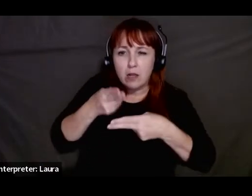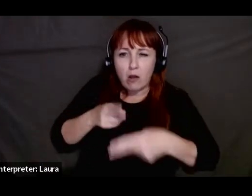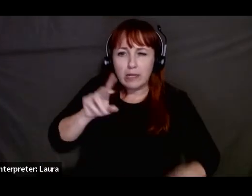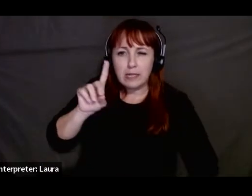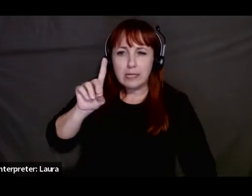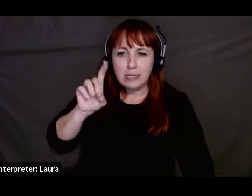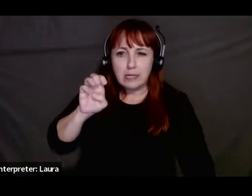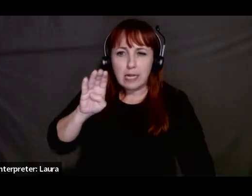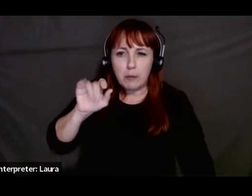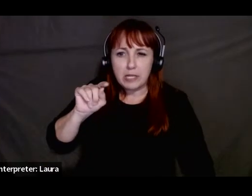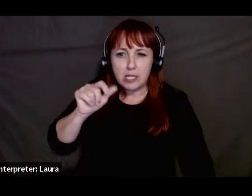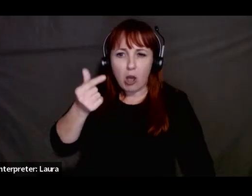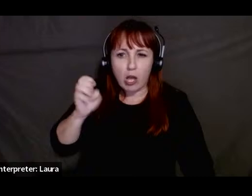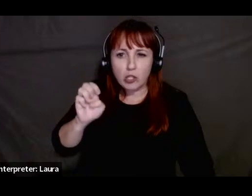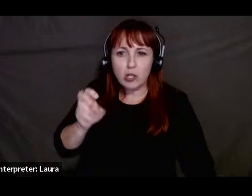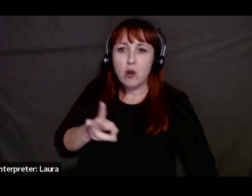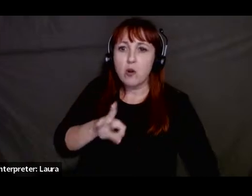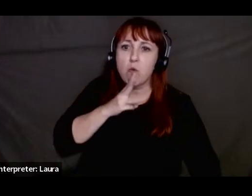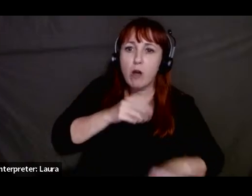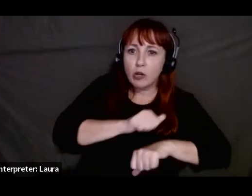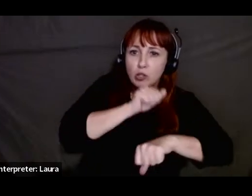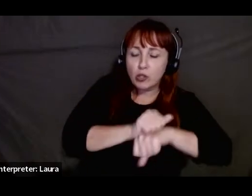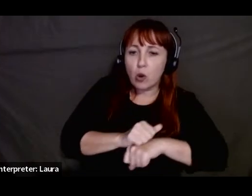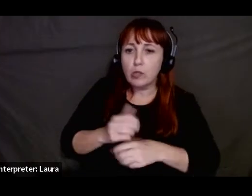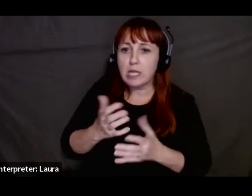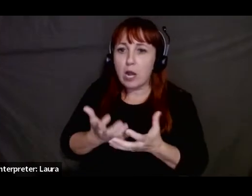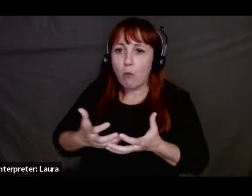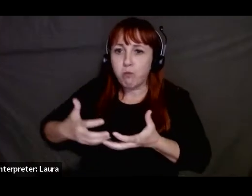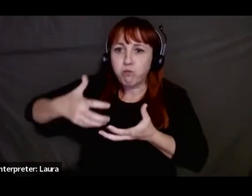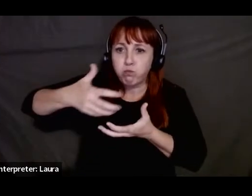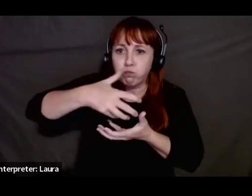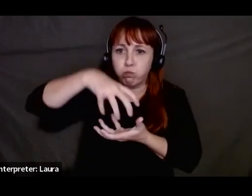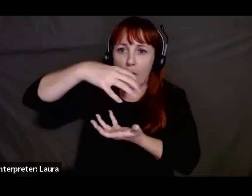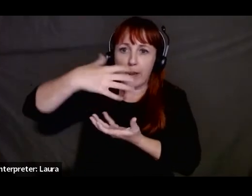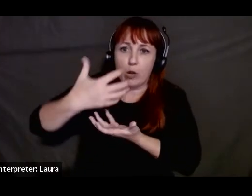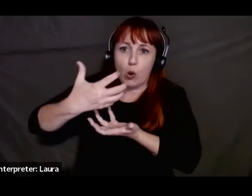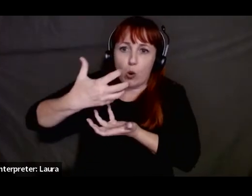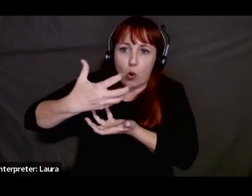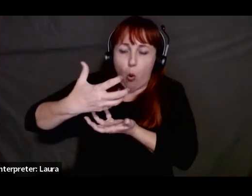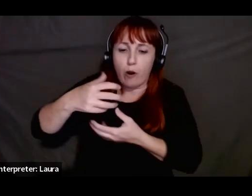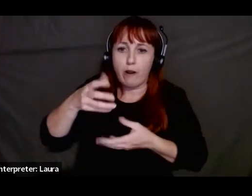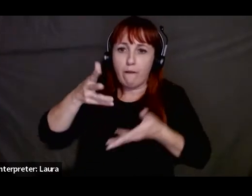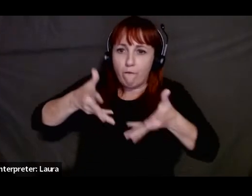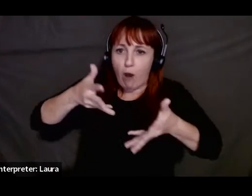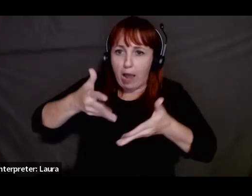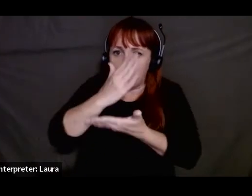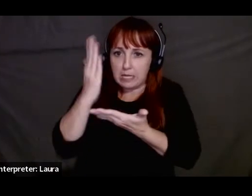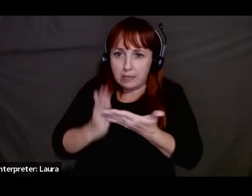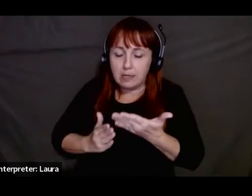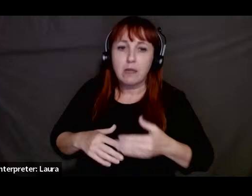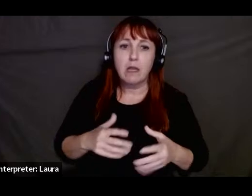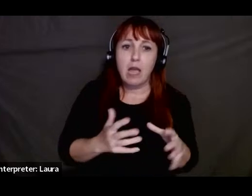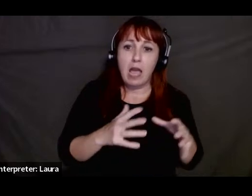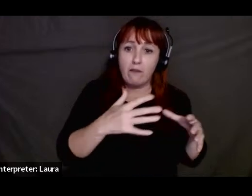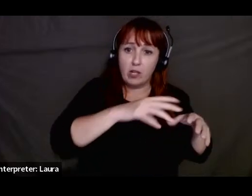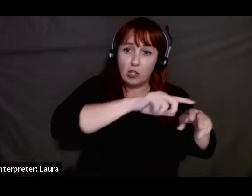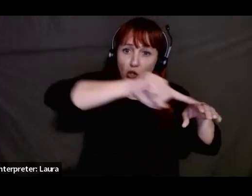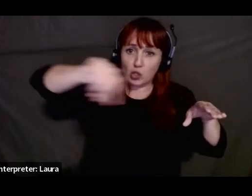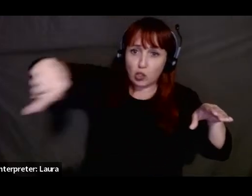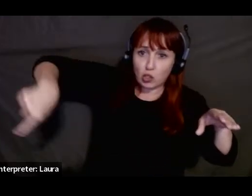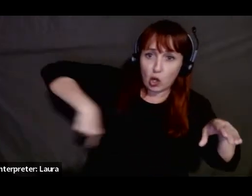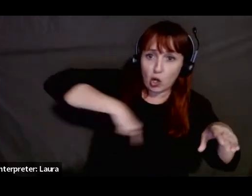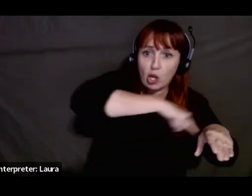debitage, water-worn stones, and gourd fragments. A circular-shaped hearth containing